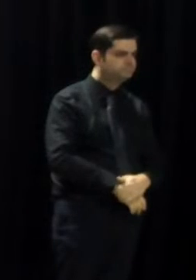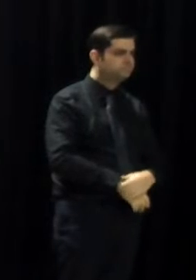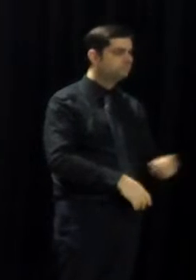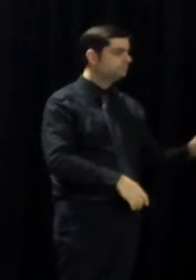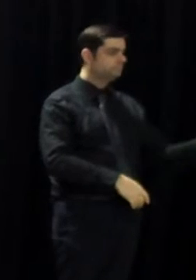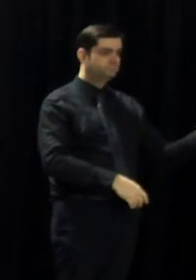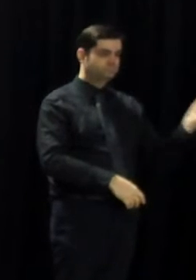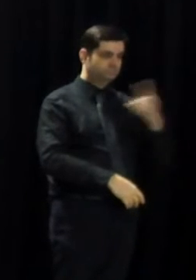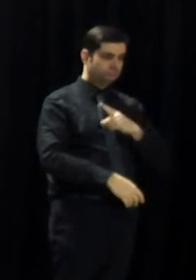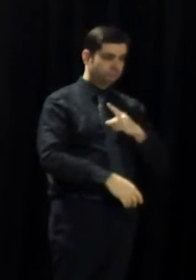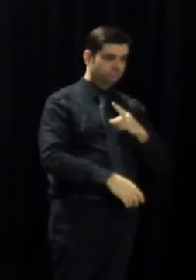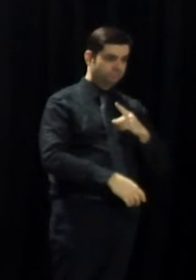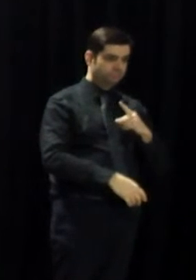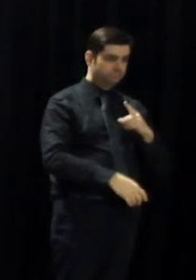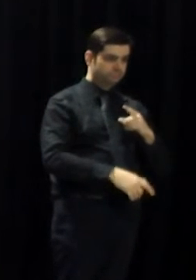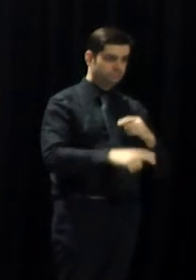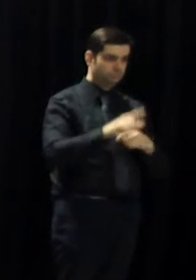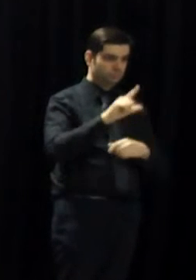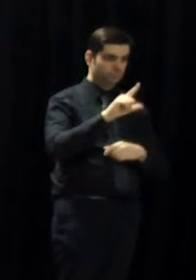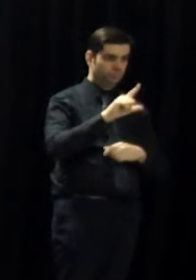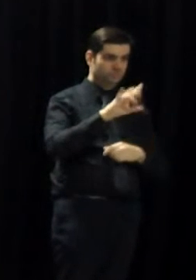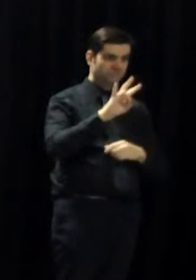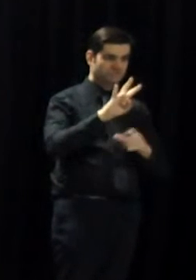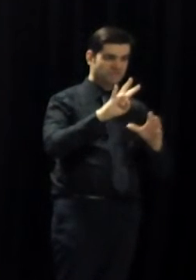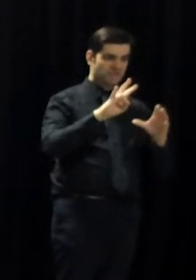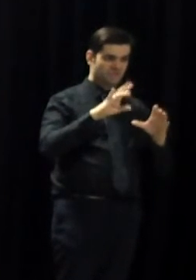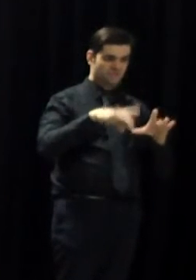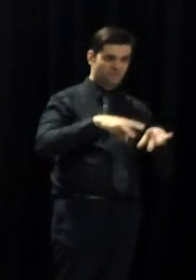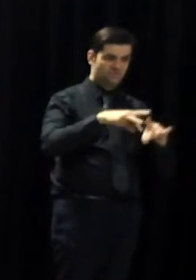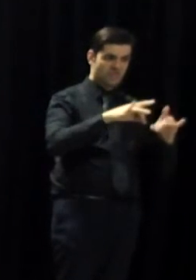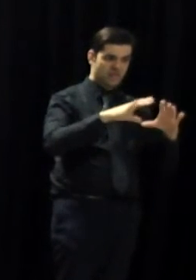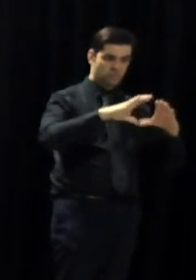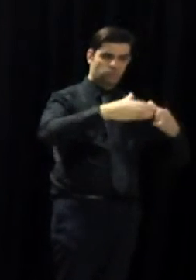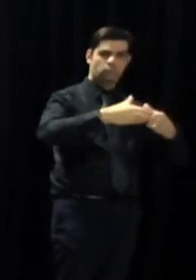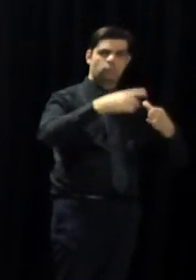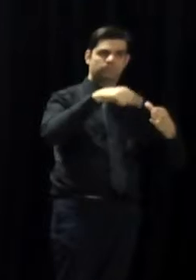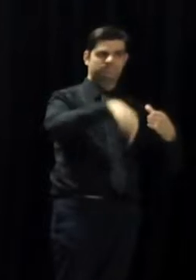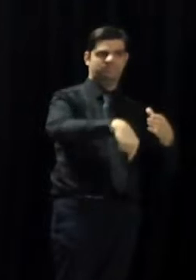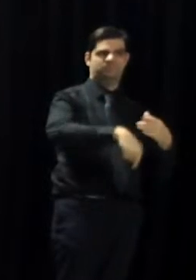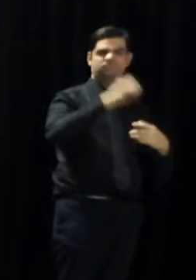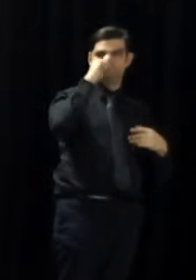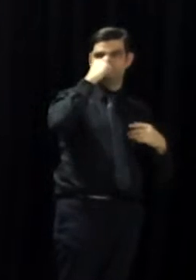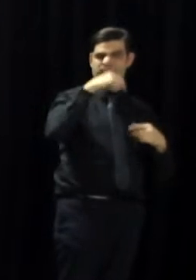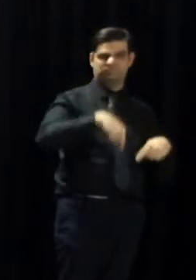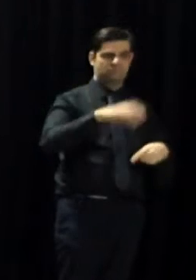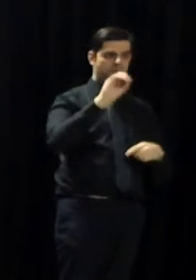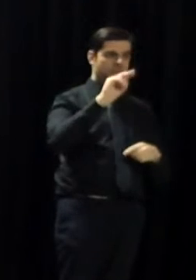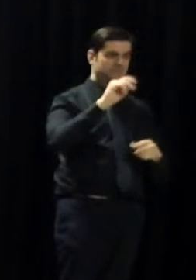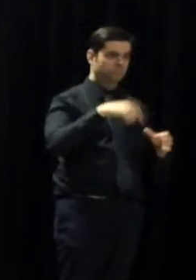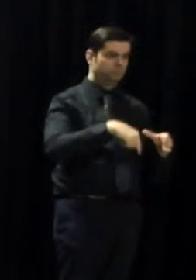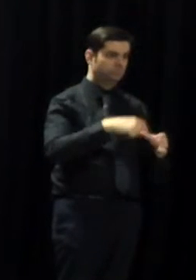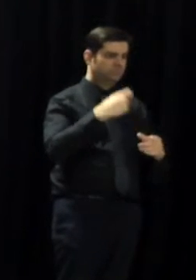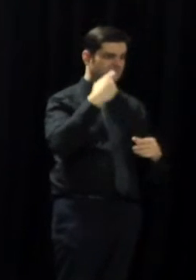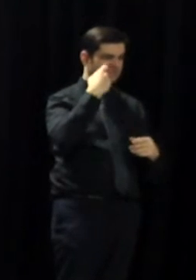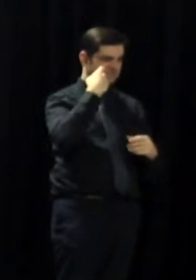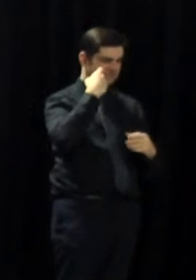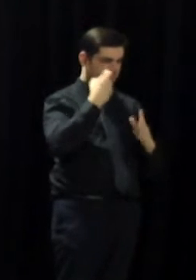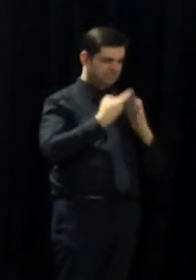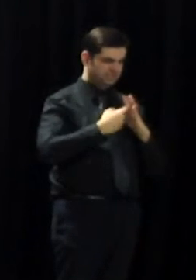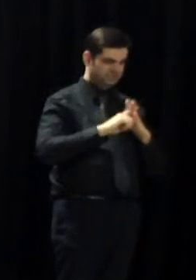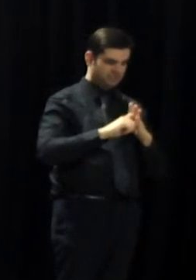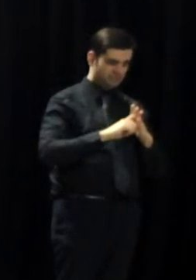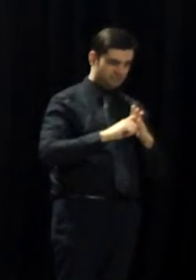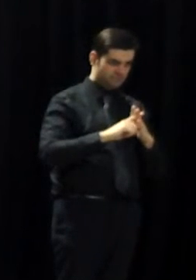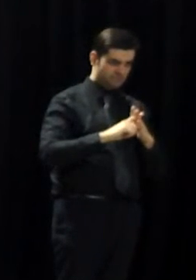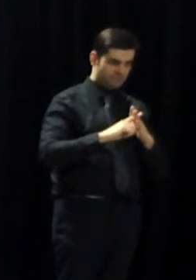testing again, or is that something that just resumed recently? Yeah, we resumed it this week, Tim. We wanted to